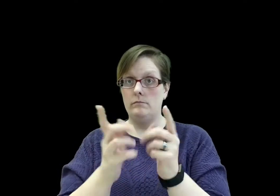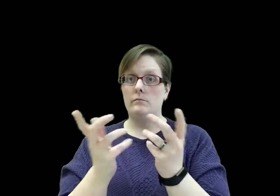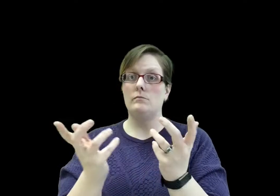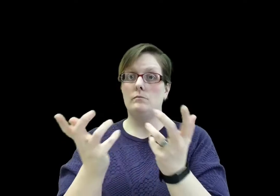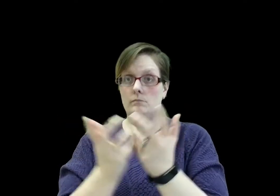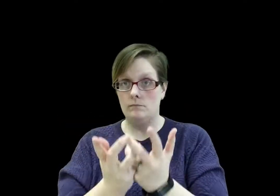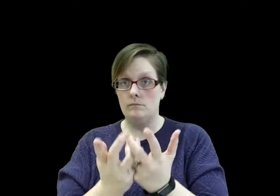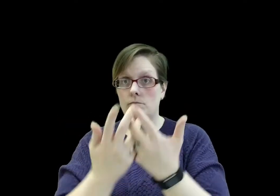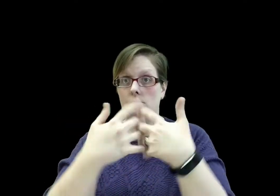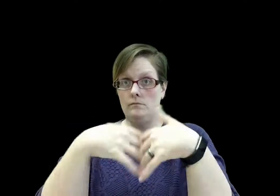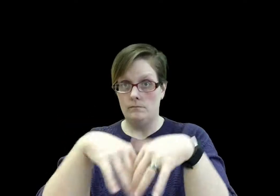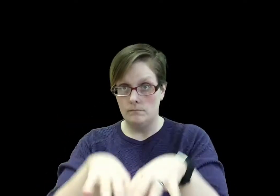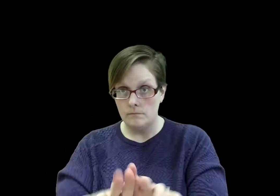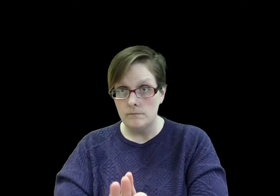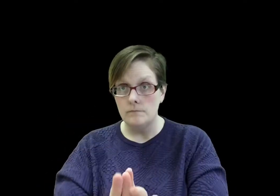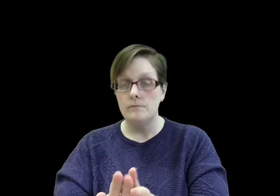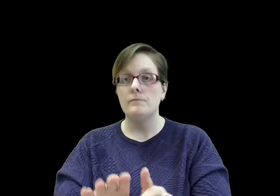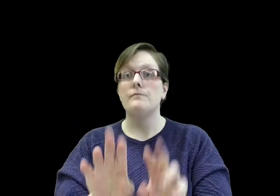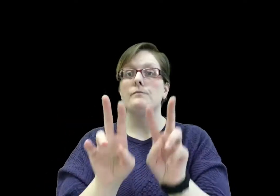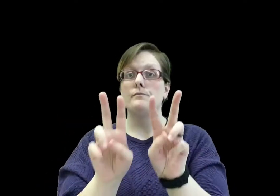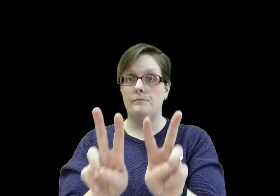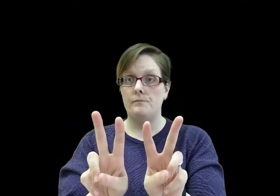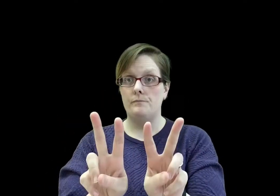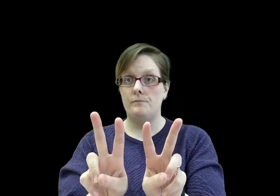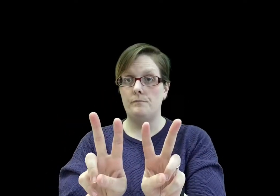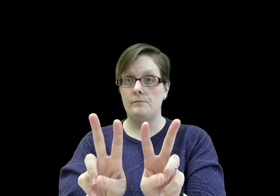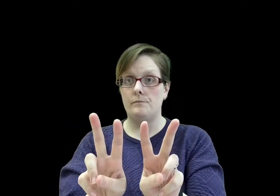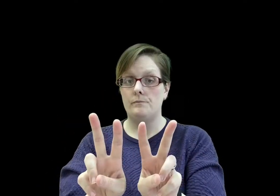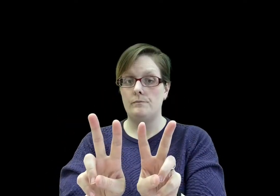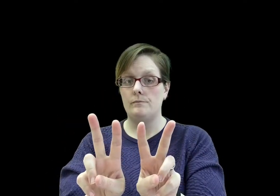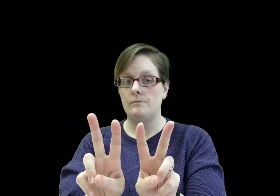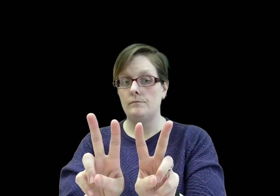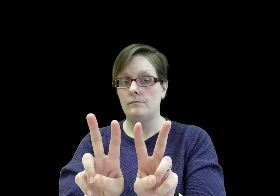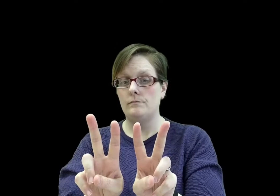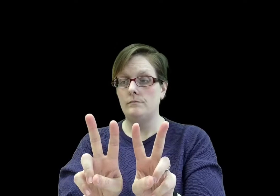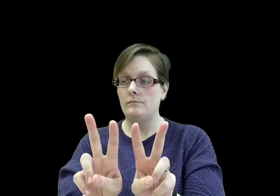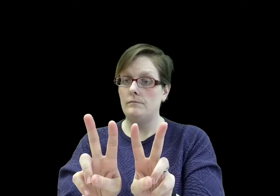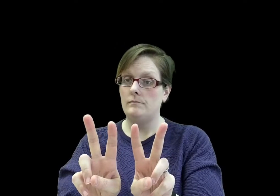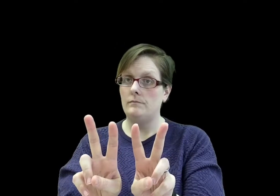But now these 2 new offspring are cross-pollinated and they create 2 more.